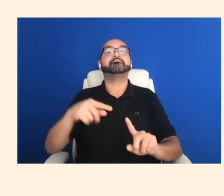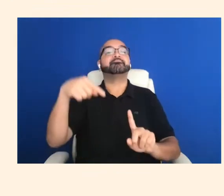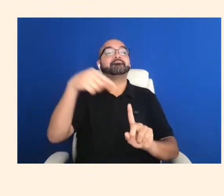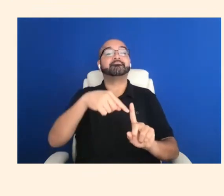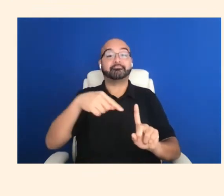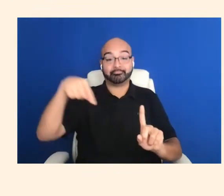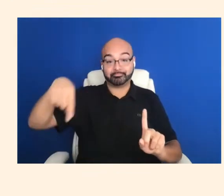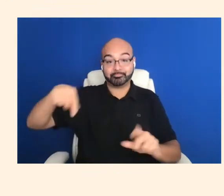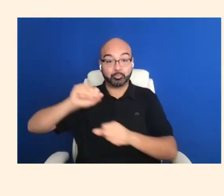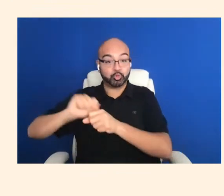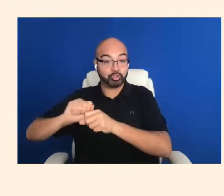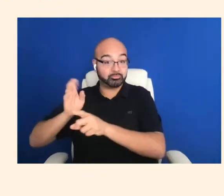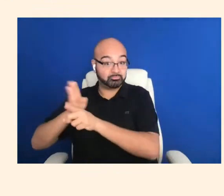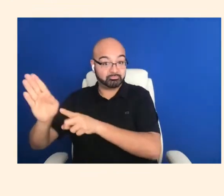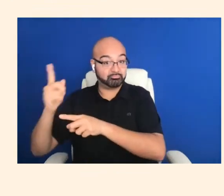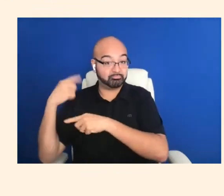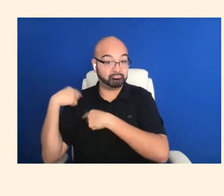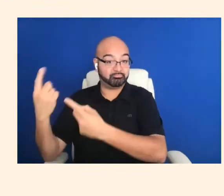years.